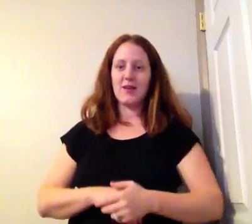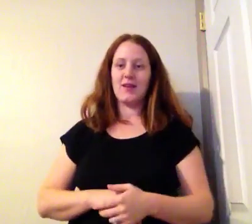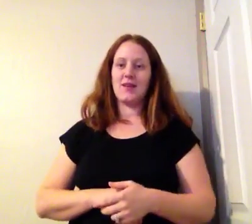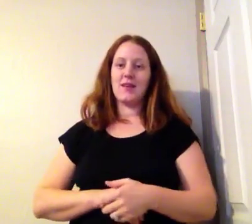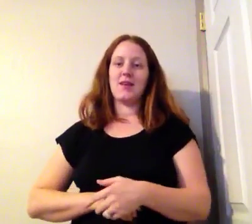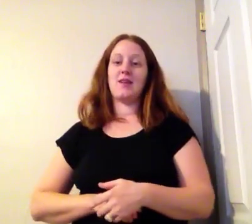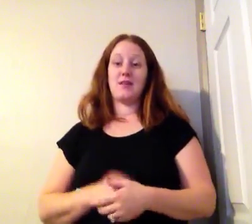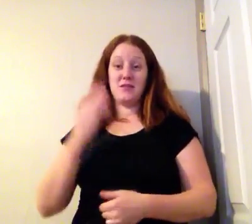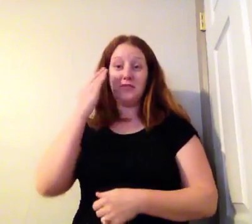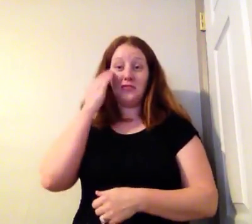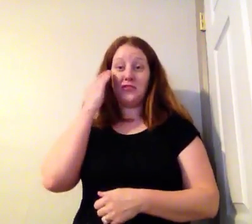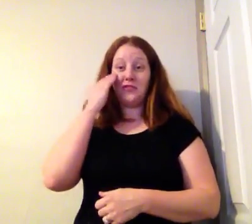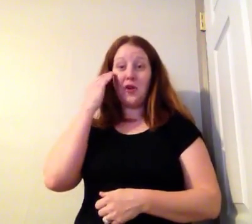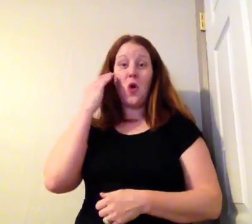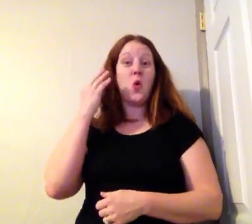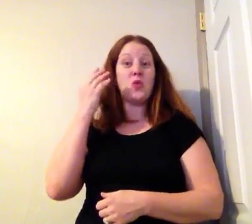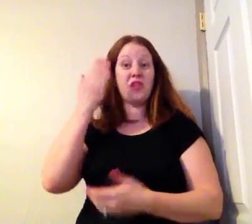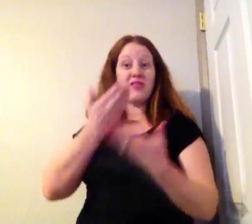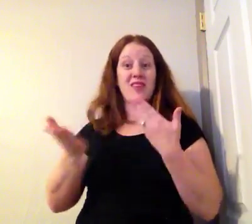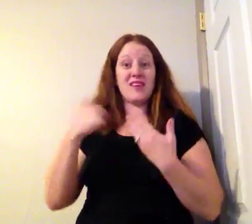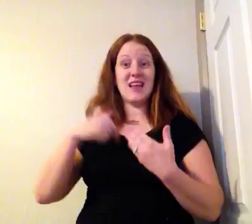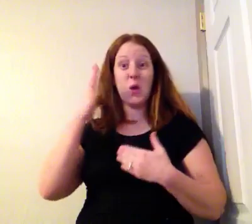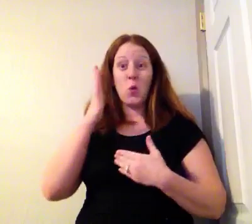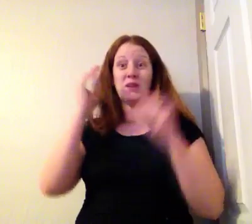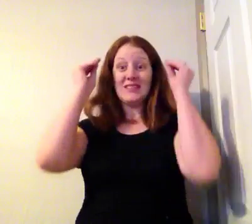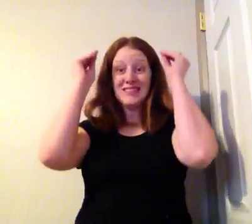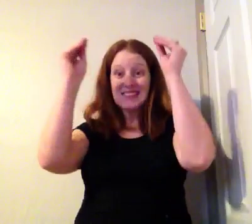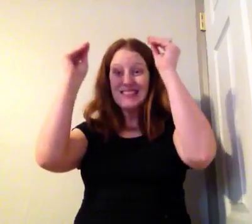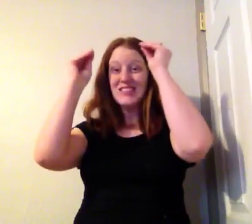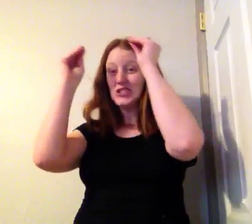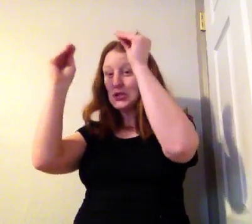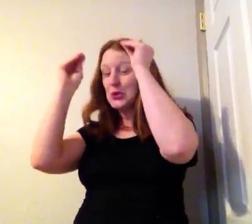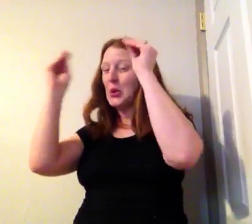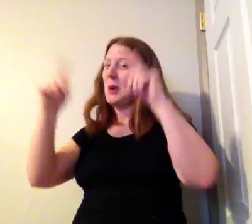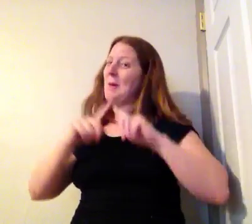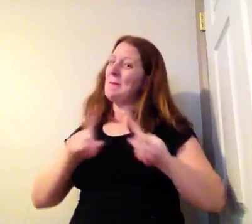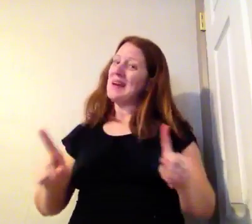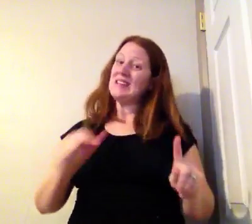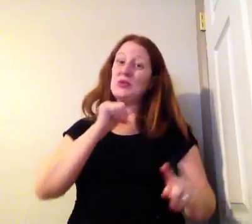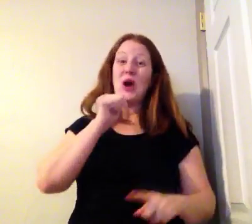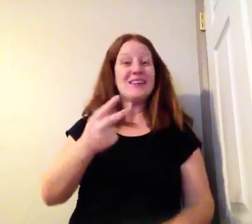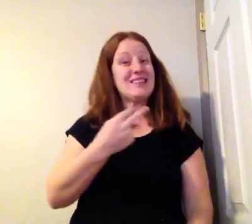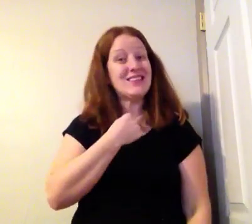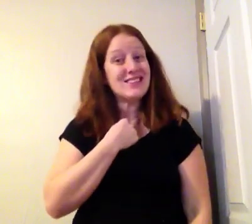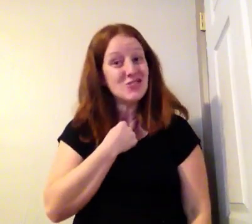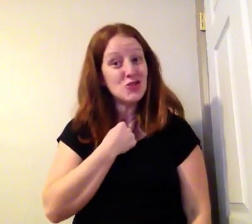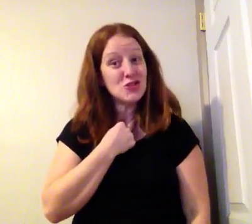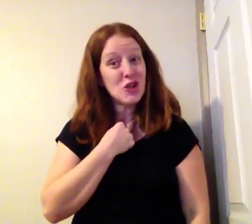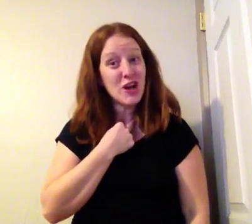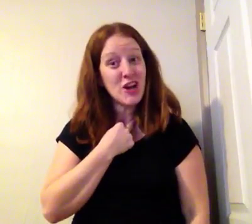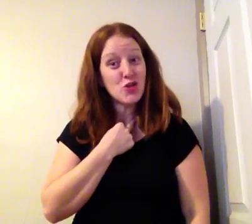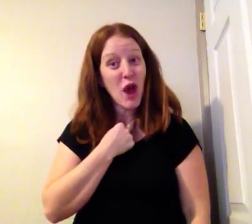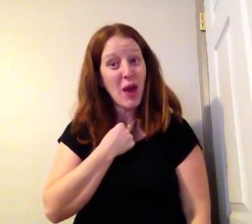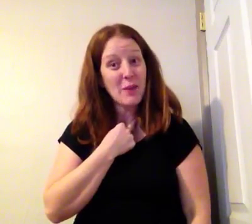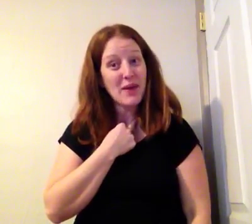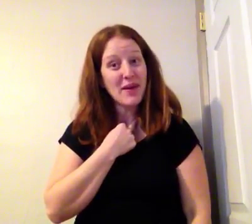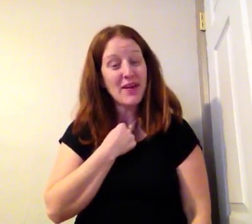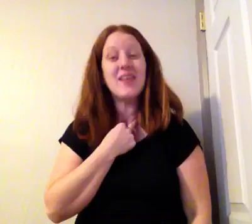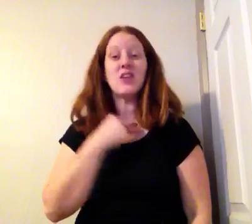all the stuff I'm going to teach you, but don't get in the trap. Don't fall in the trap. Just make sure that you are on the ball with this, because